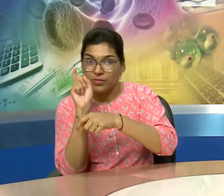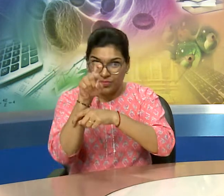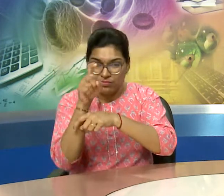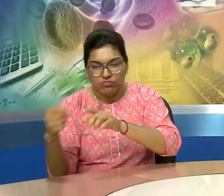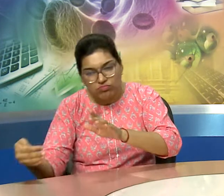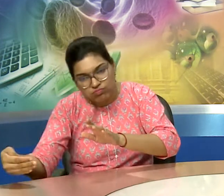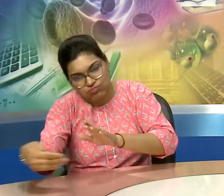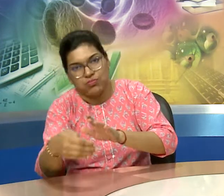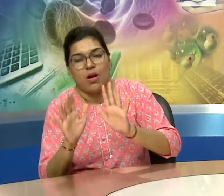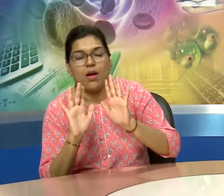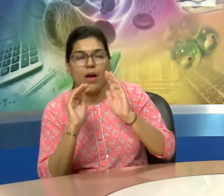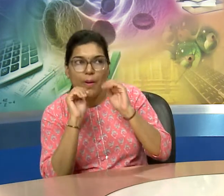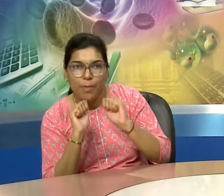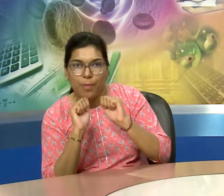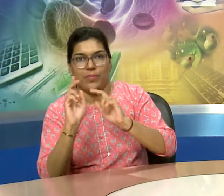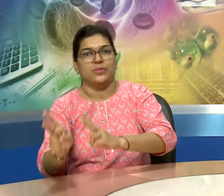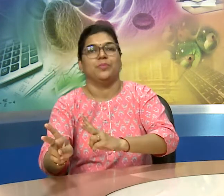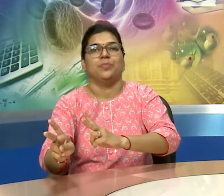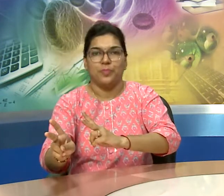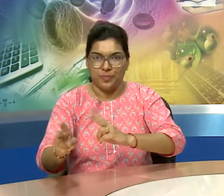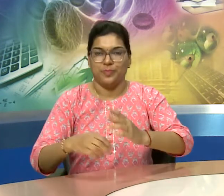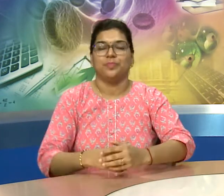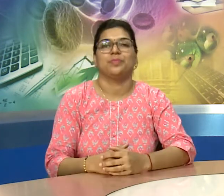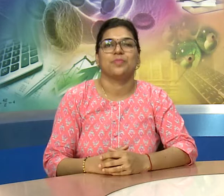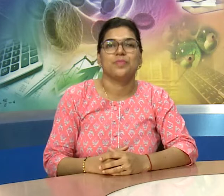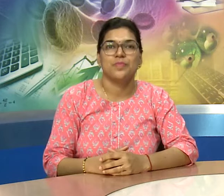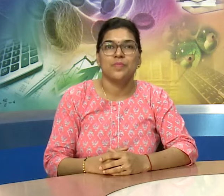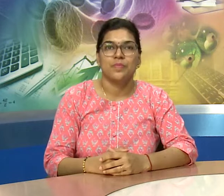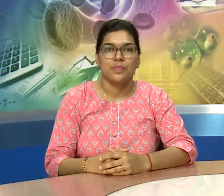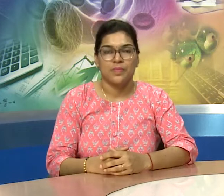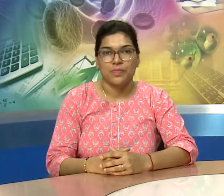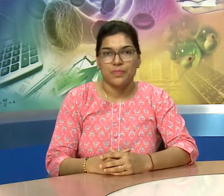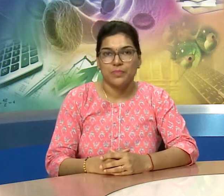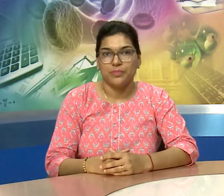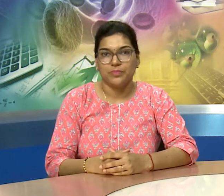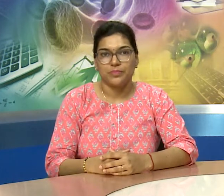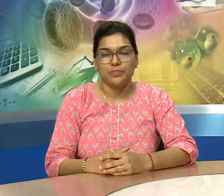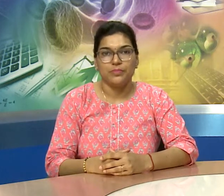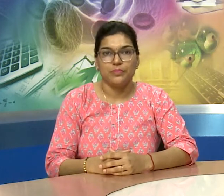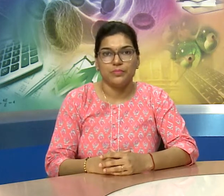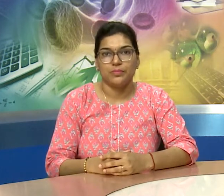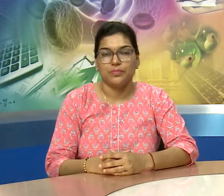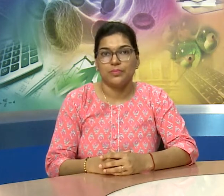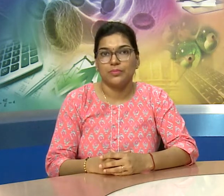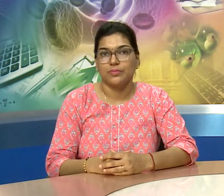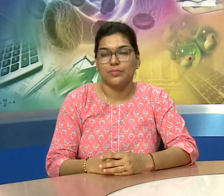because that scorpion is a very small animal, so he was hidden there.